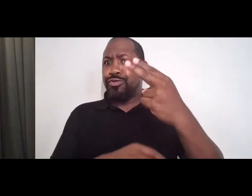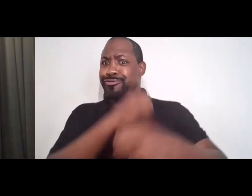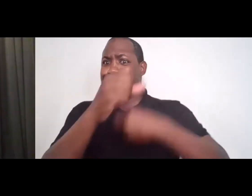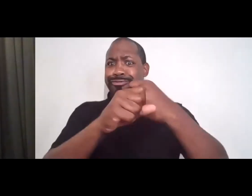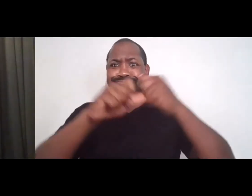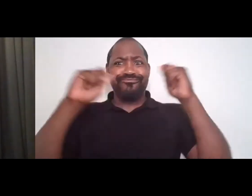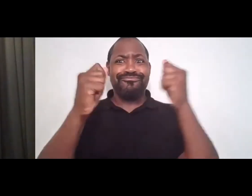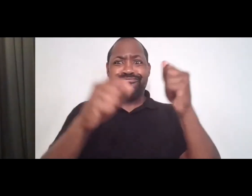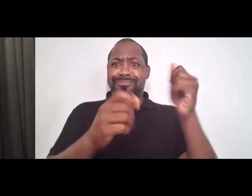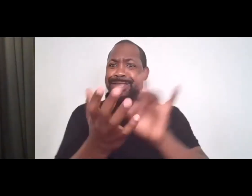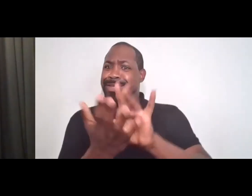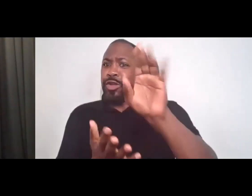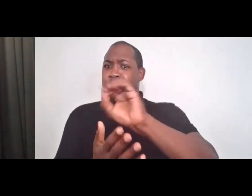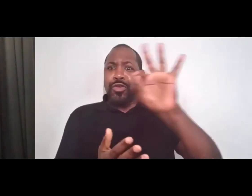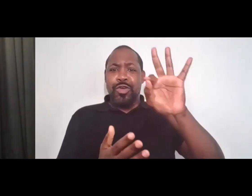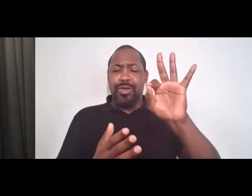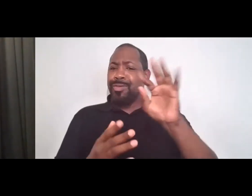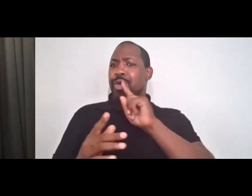and the kickoff of the 30-year anniversary,